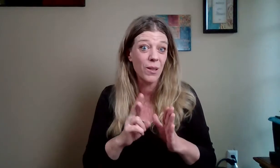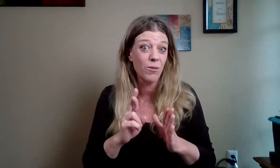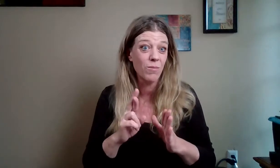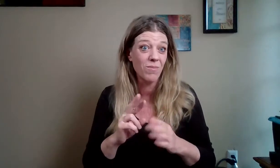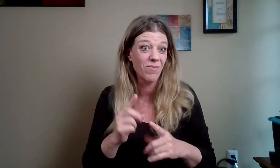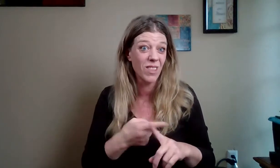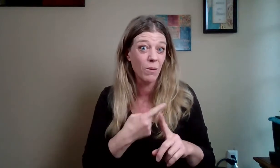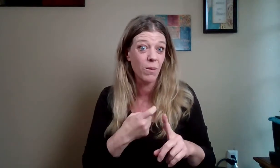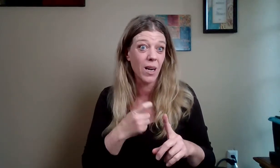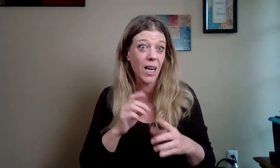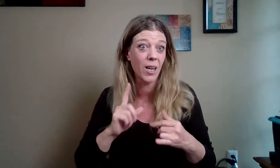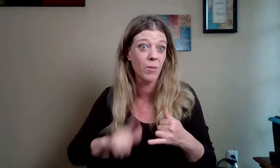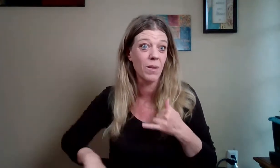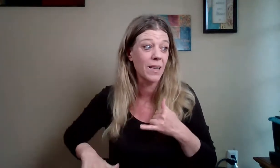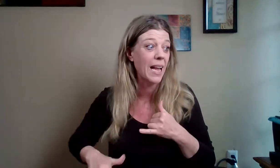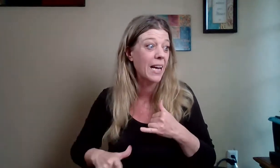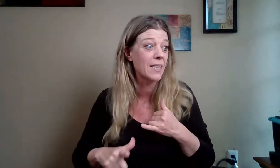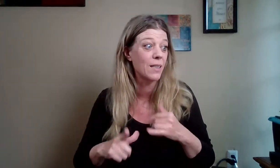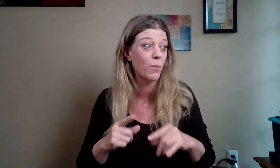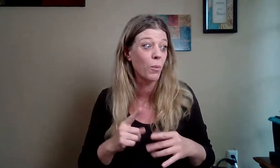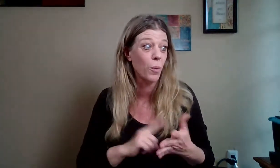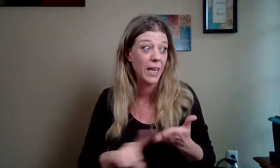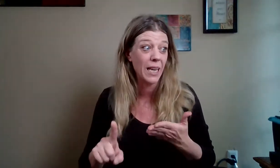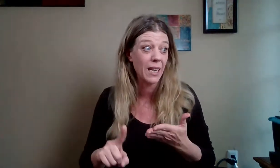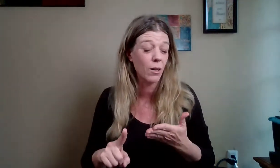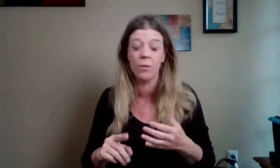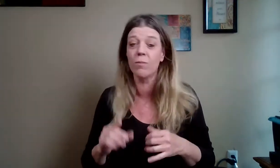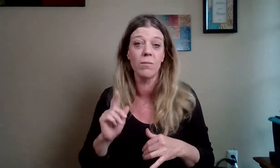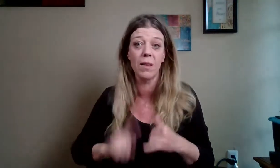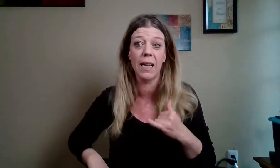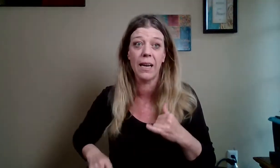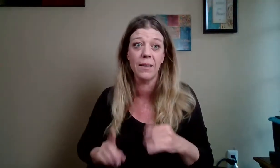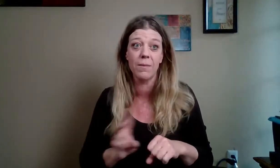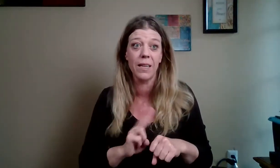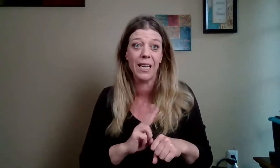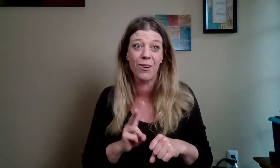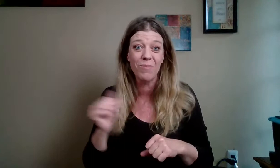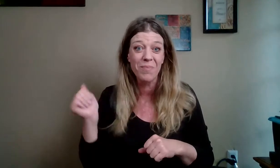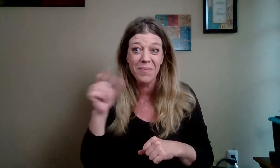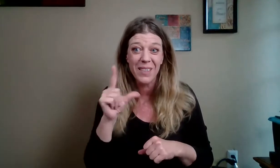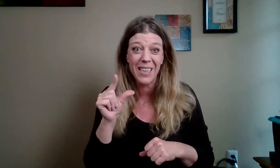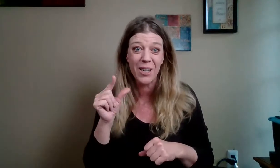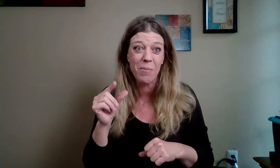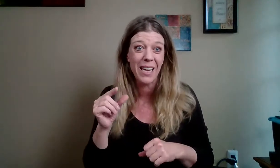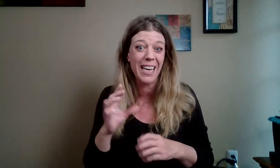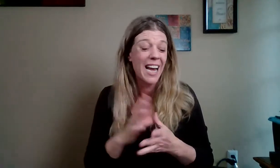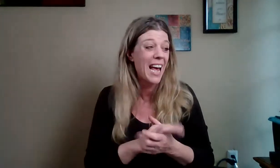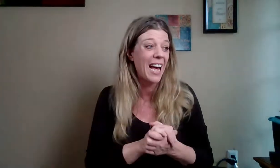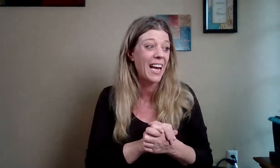review from last week or last video a little bit.